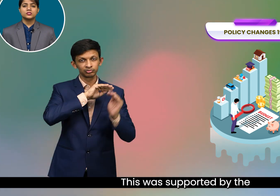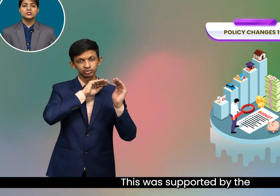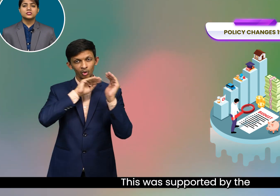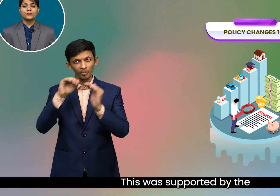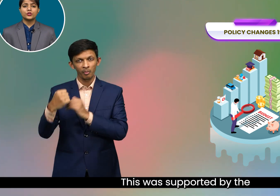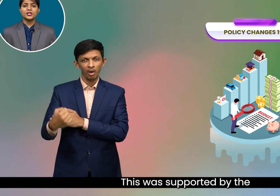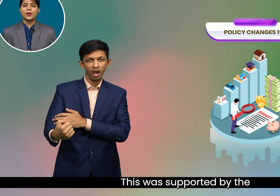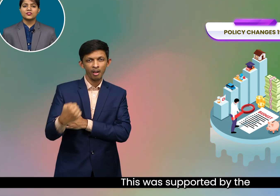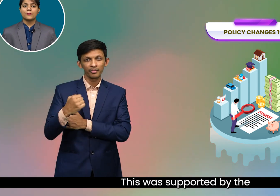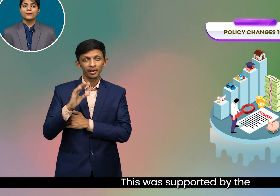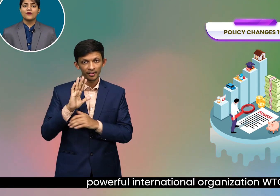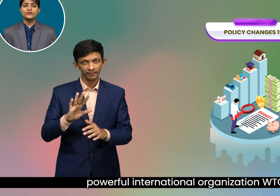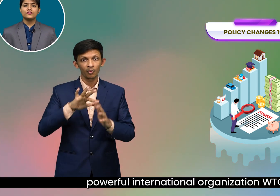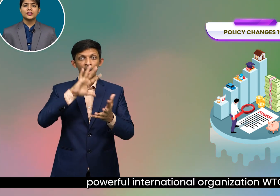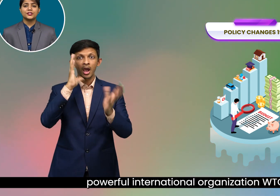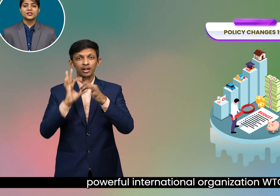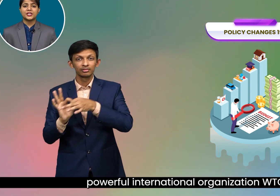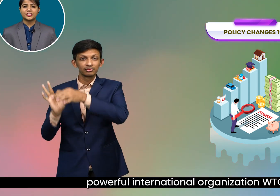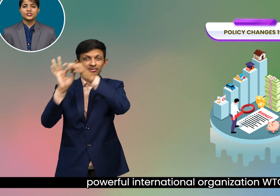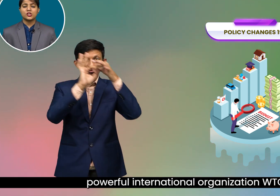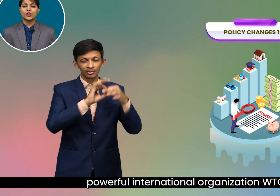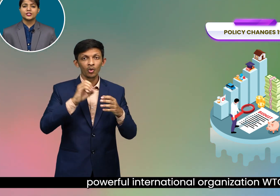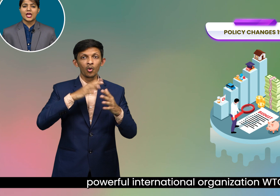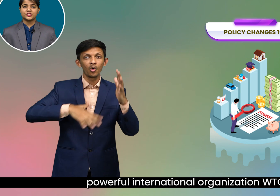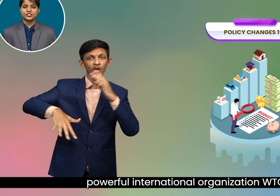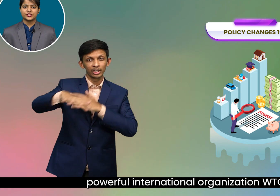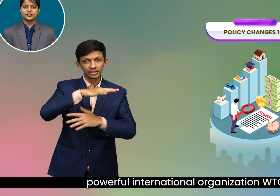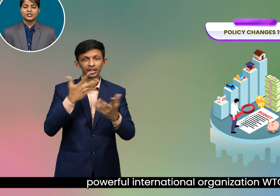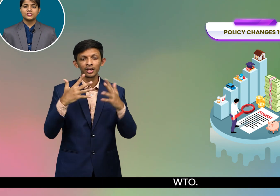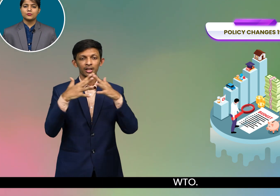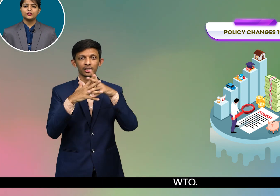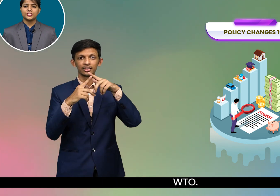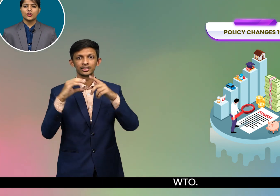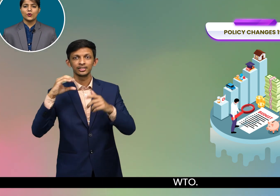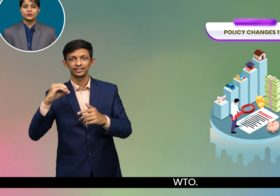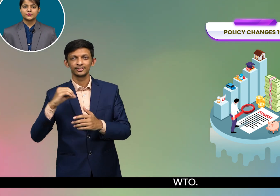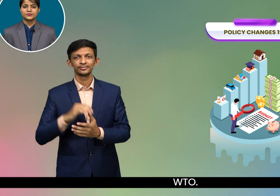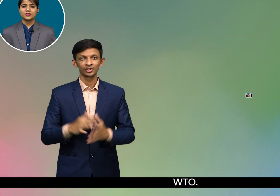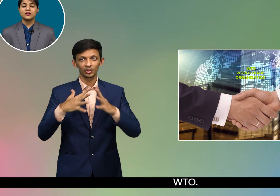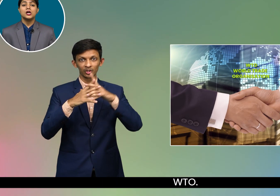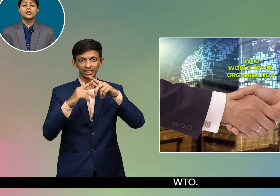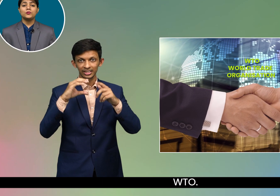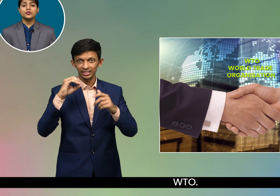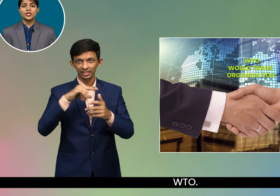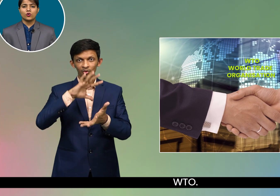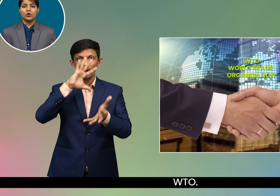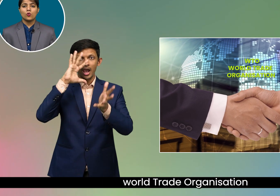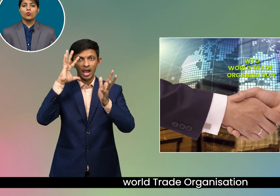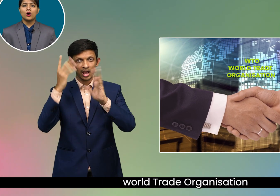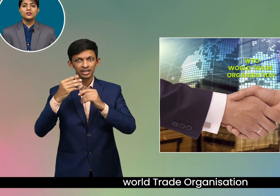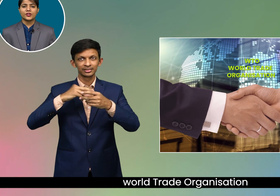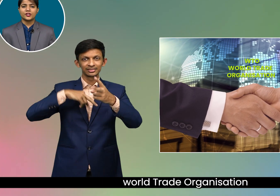This was supported by the powerful international organization WTO.